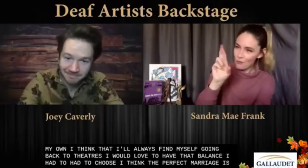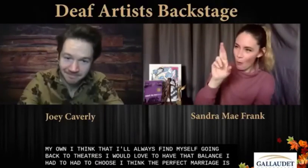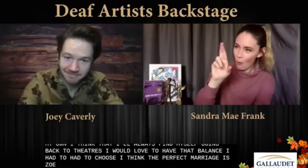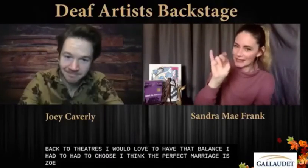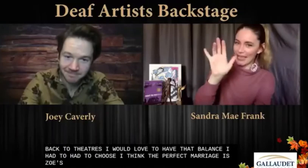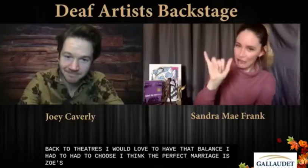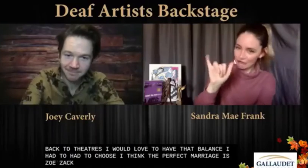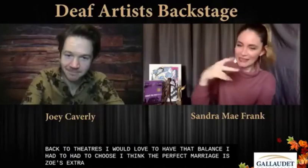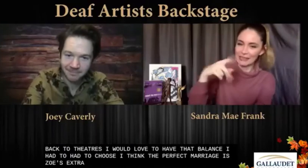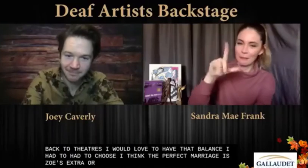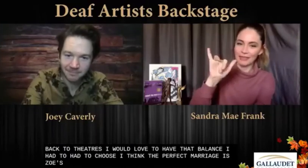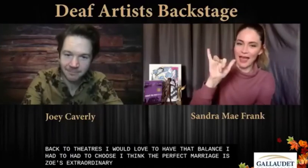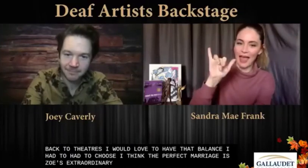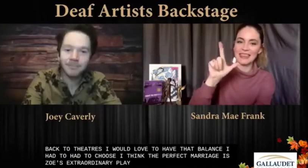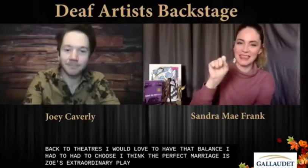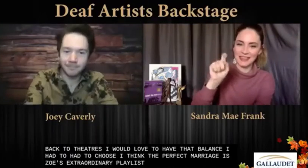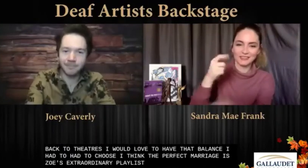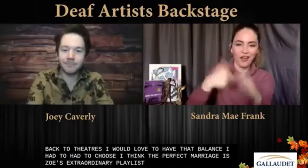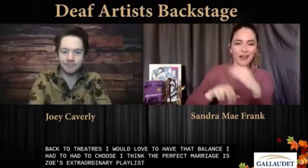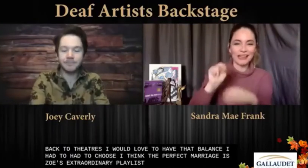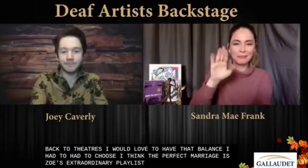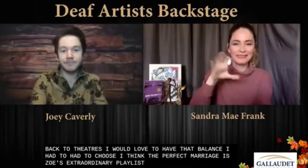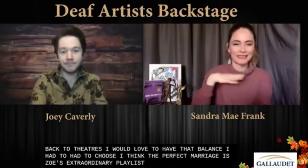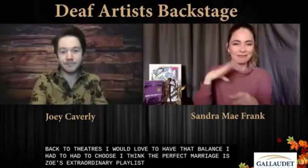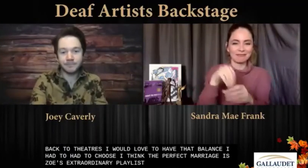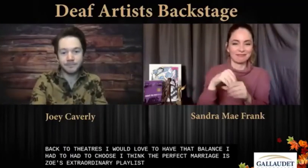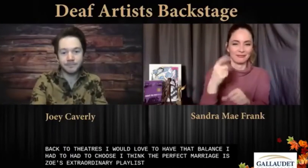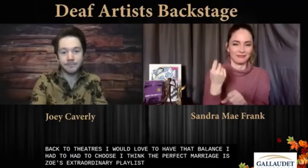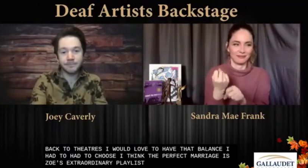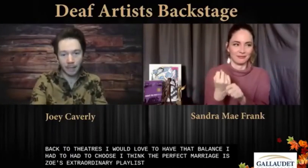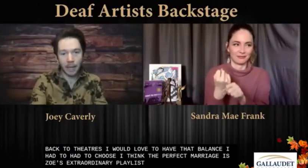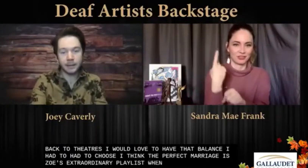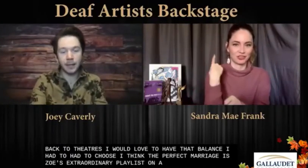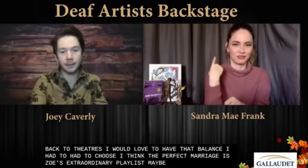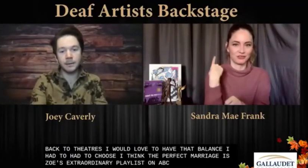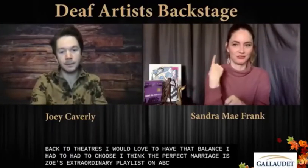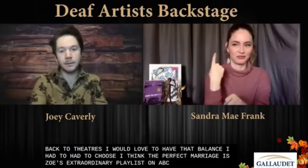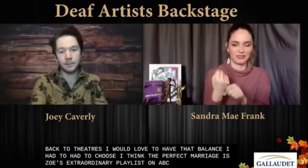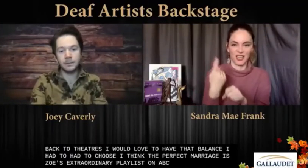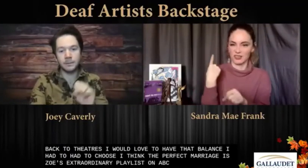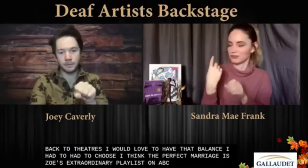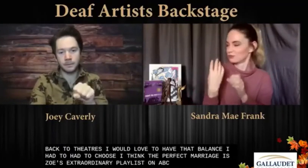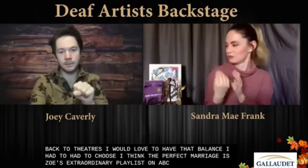zoe's extraordinary playlist on abc